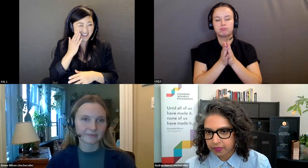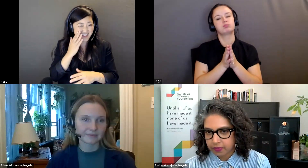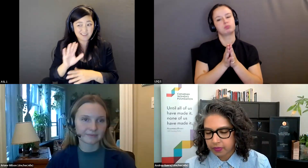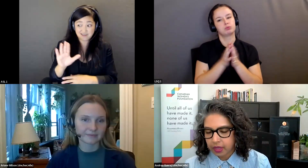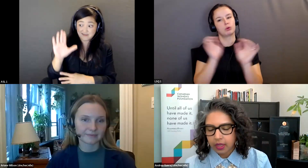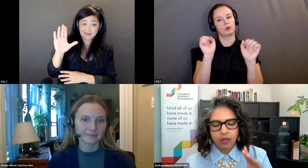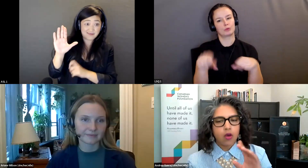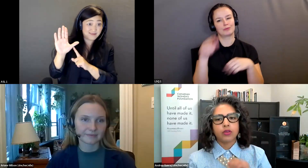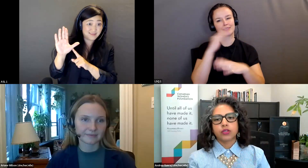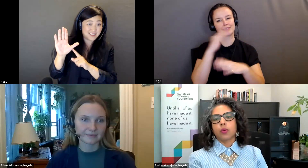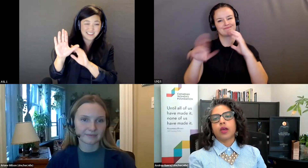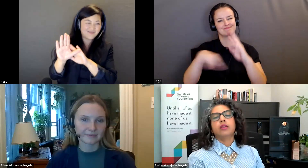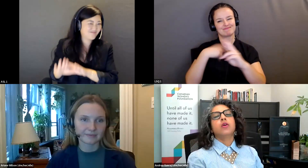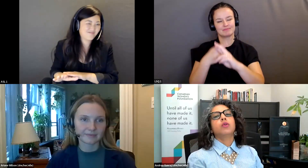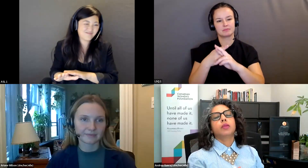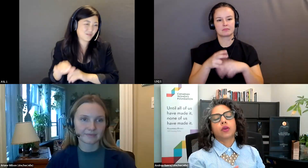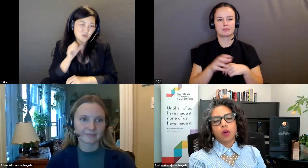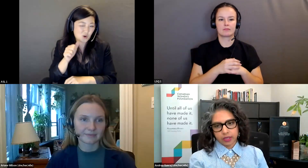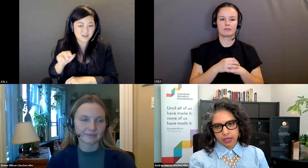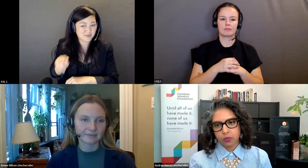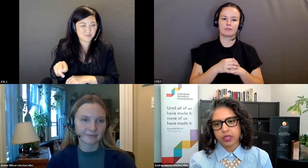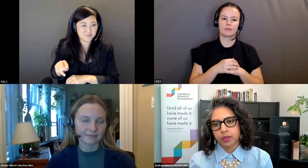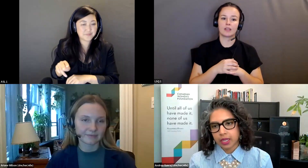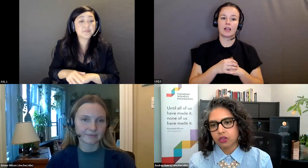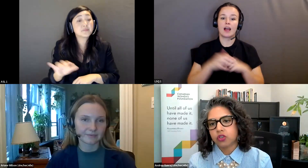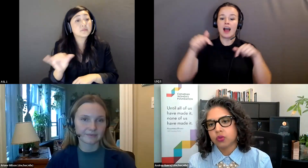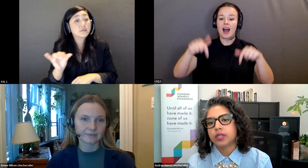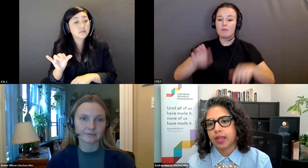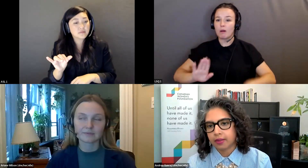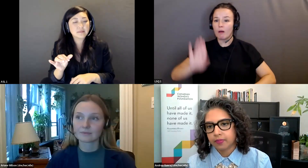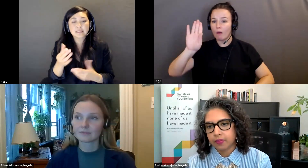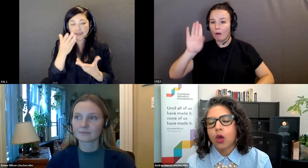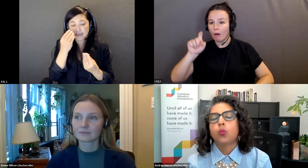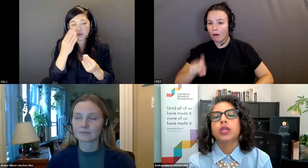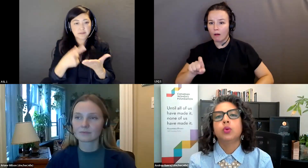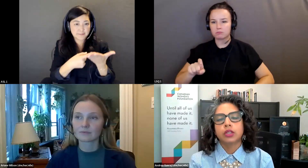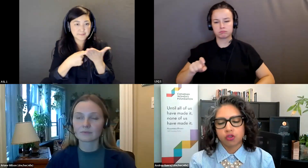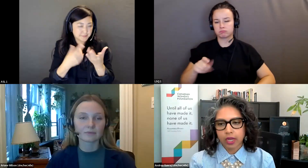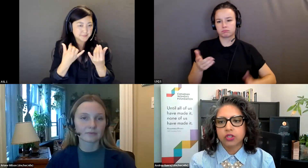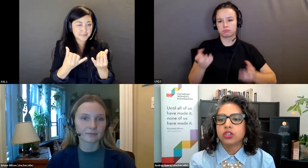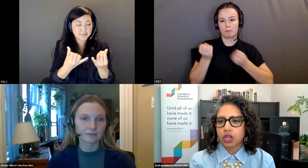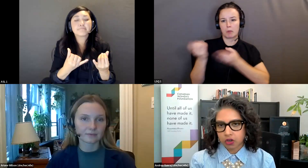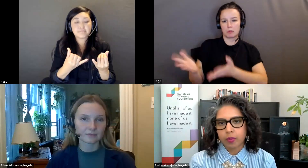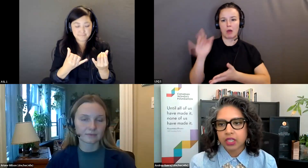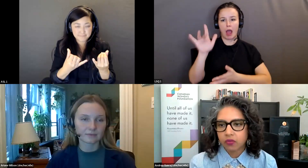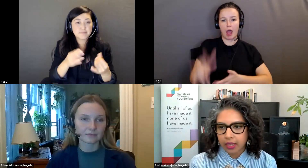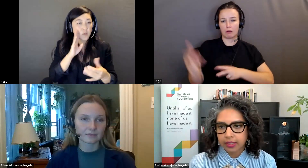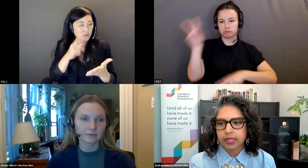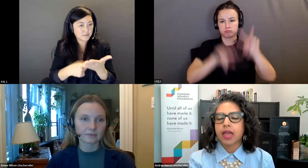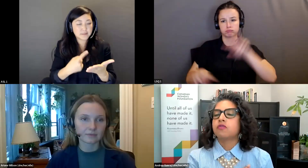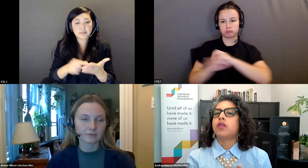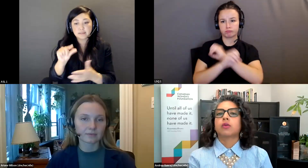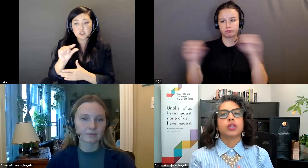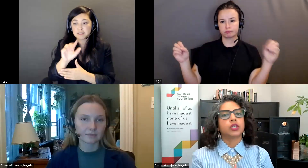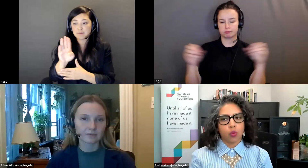function. Also, a note about the content we'll be speaking to today. We will address gender-based